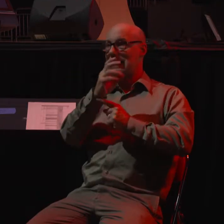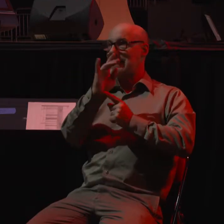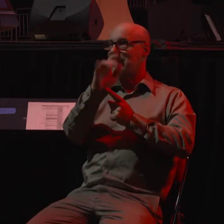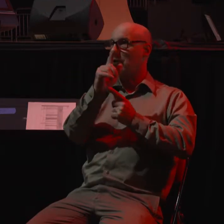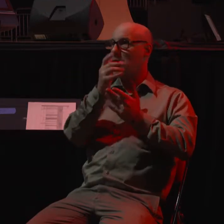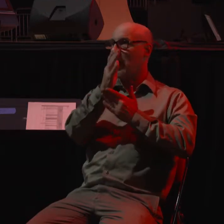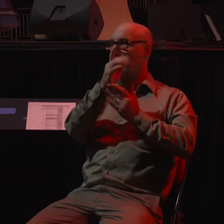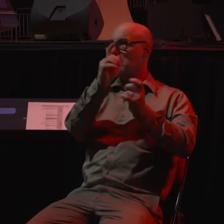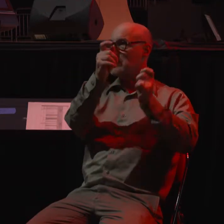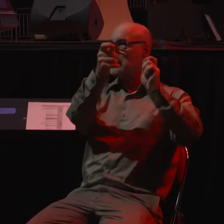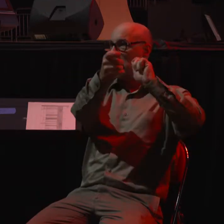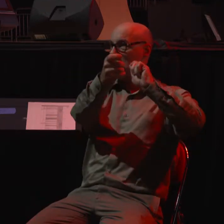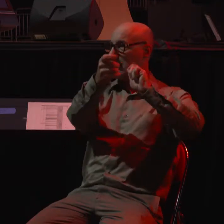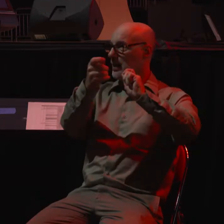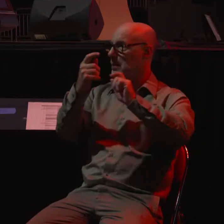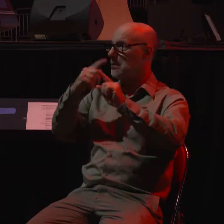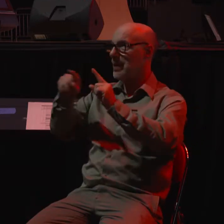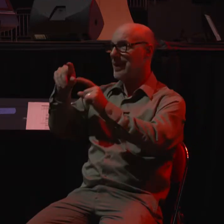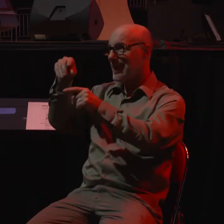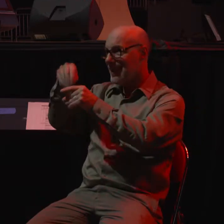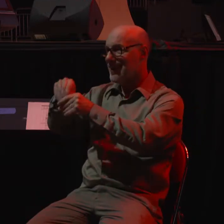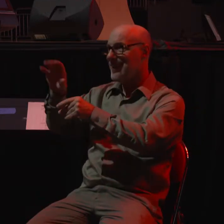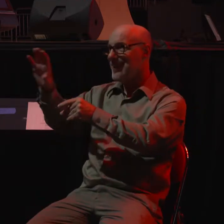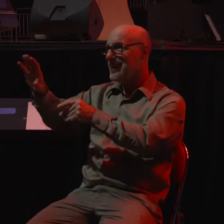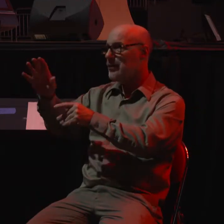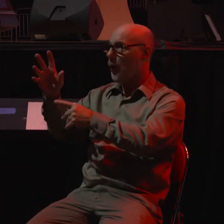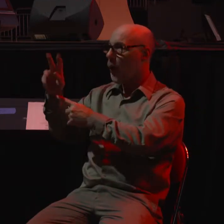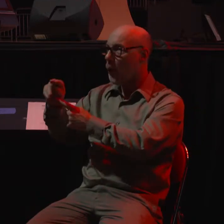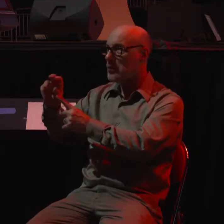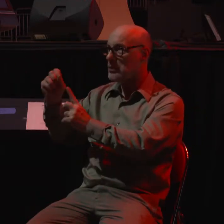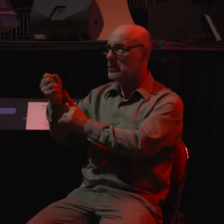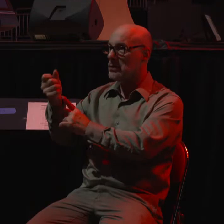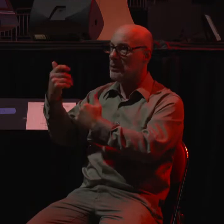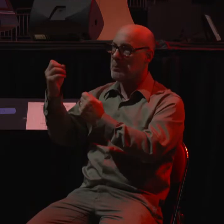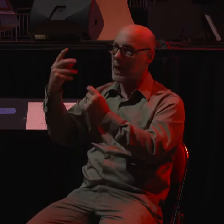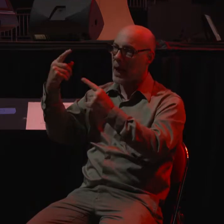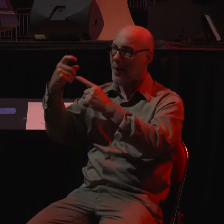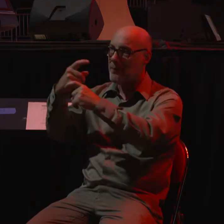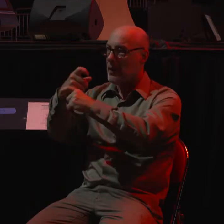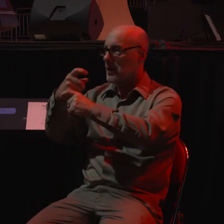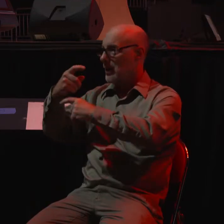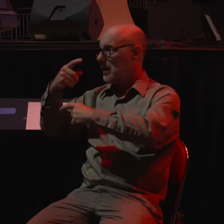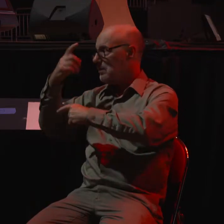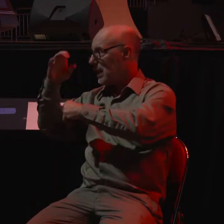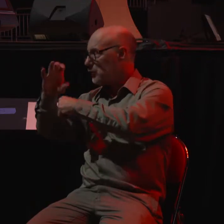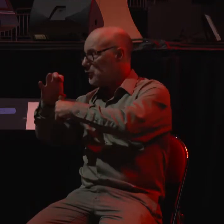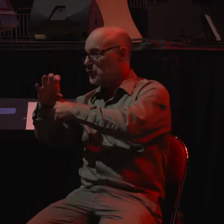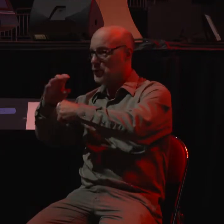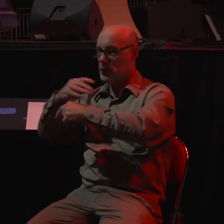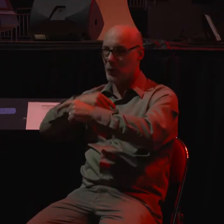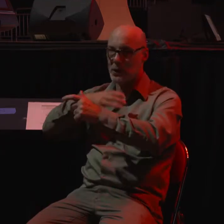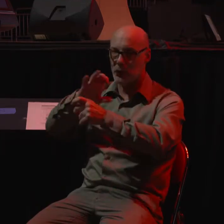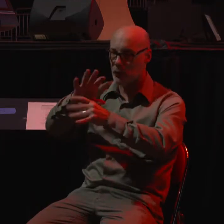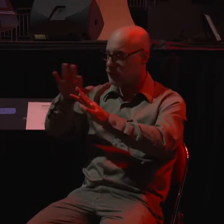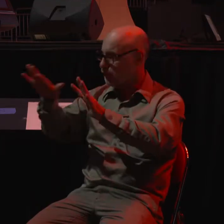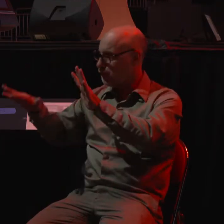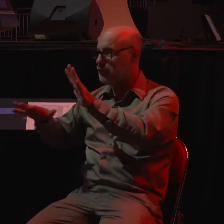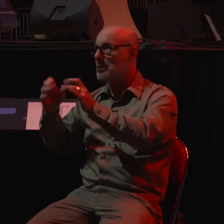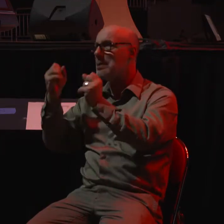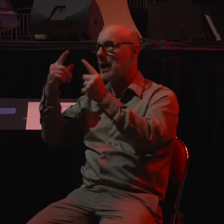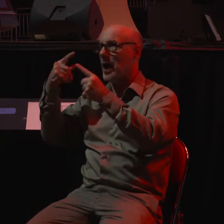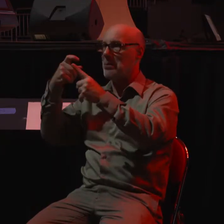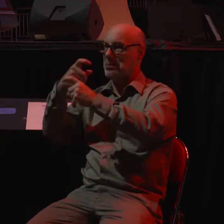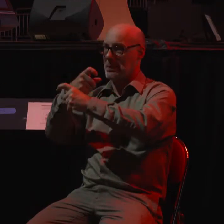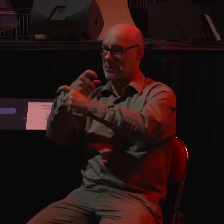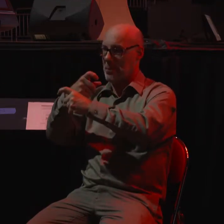but there were complexities he was working through in all of those kinds of things at the same time.